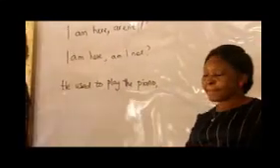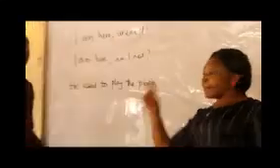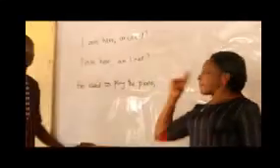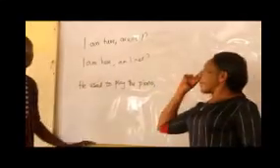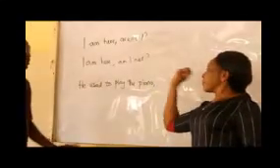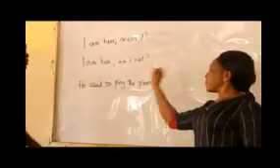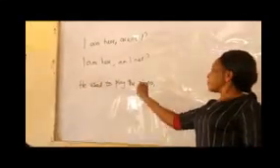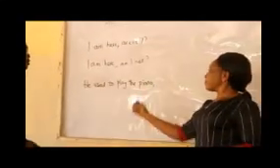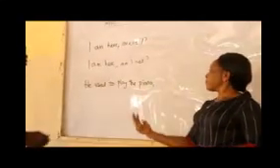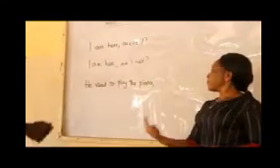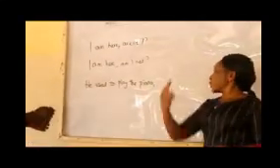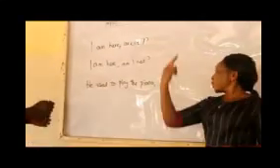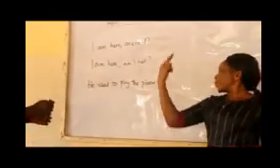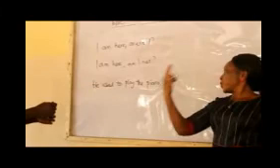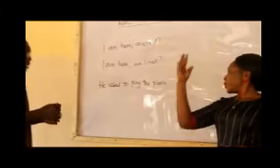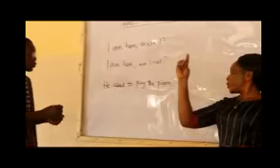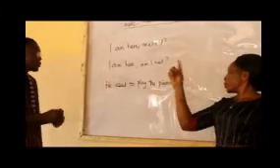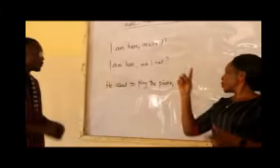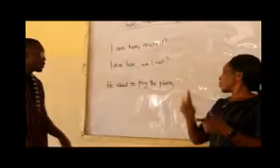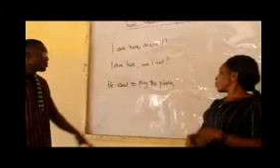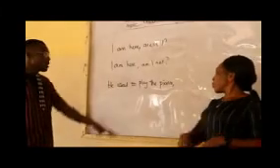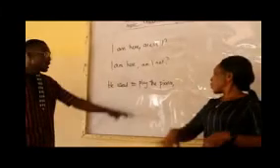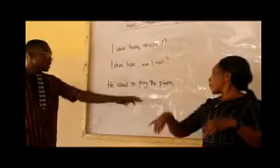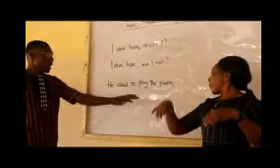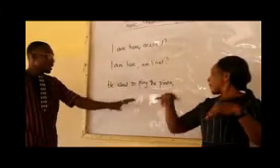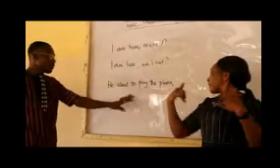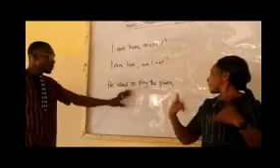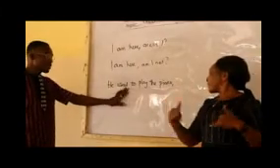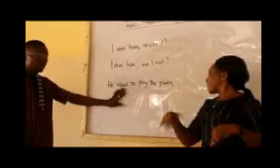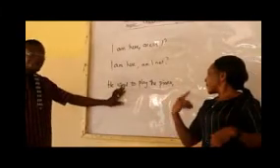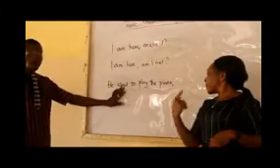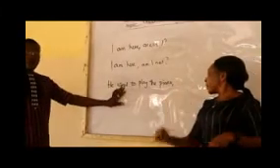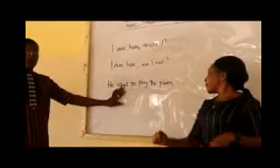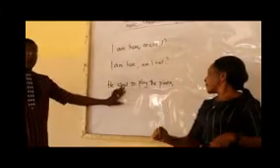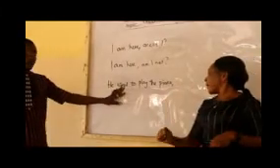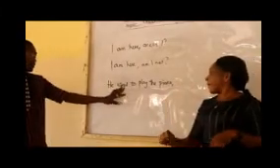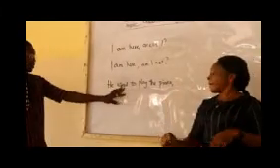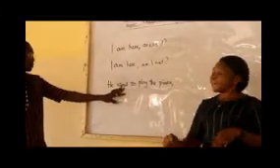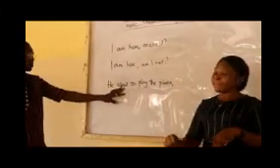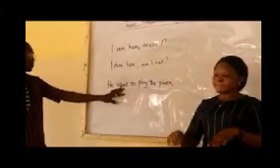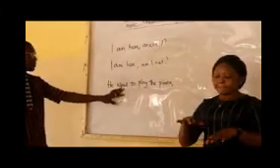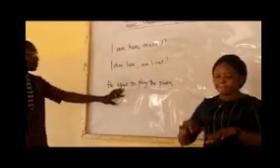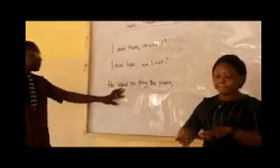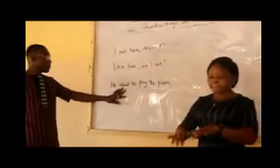Okay? So how do we form a tag for this kind of